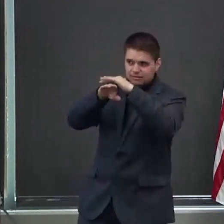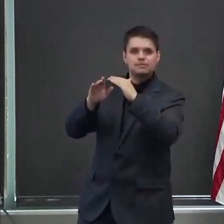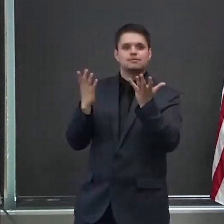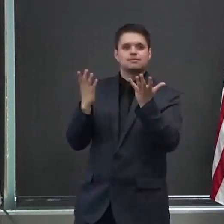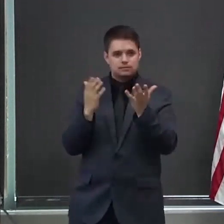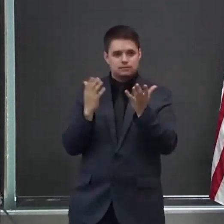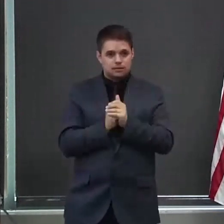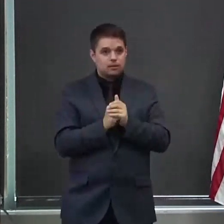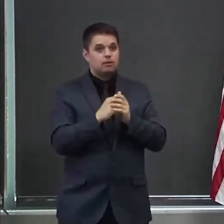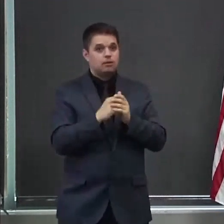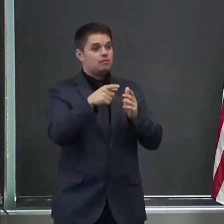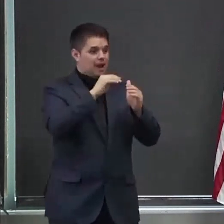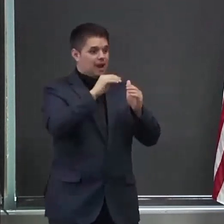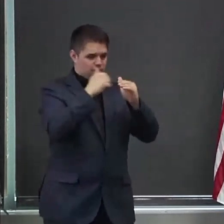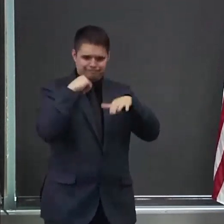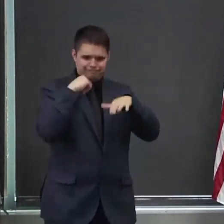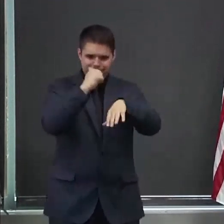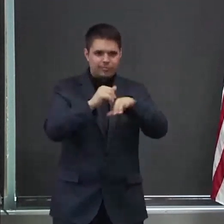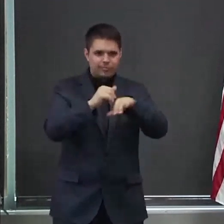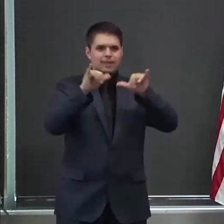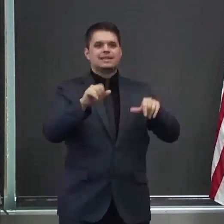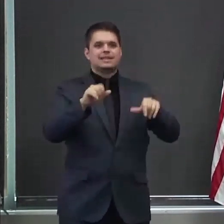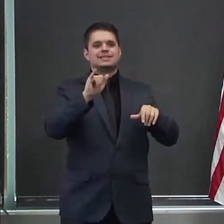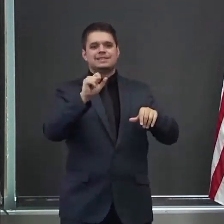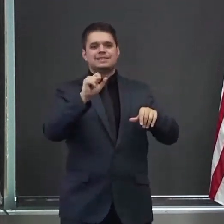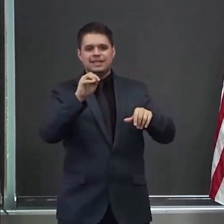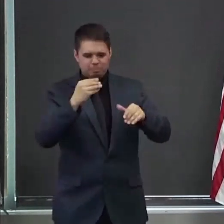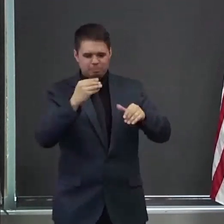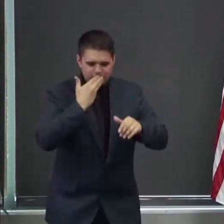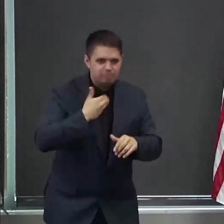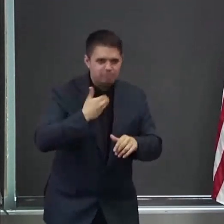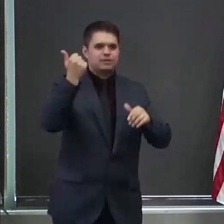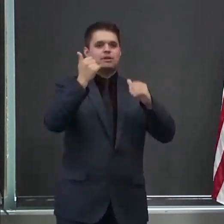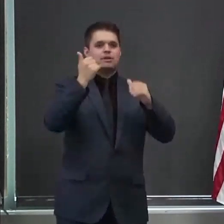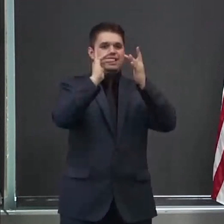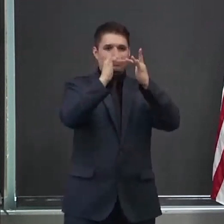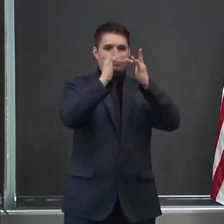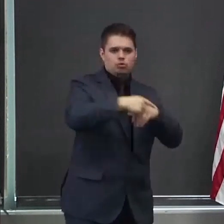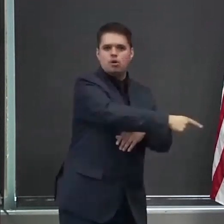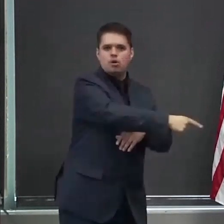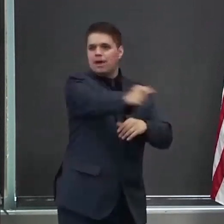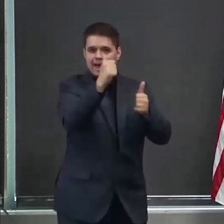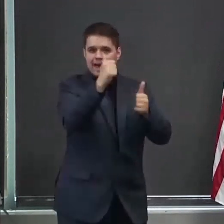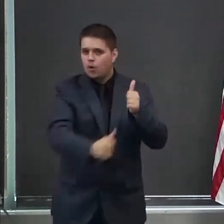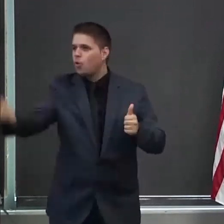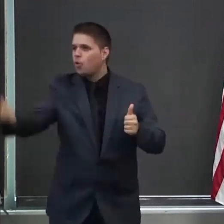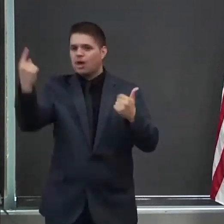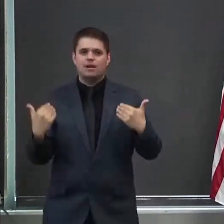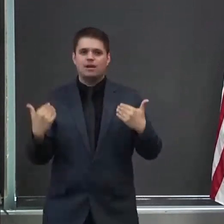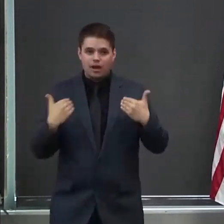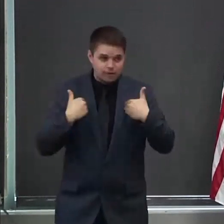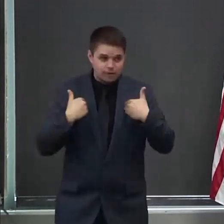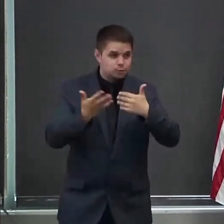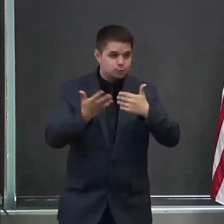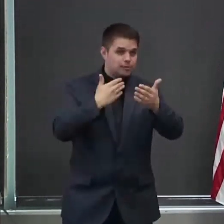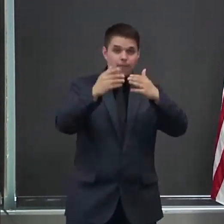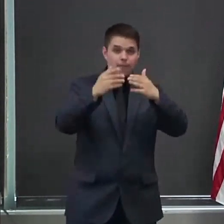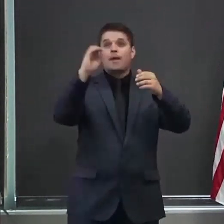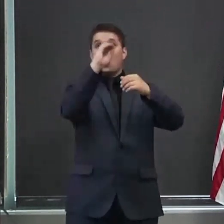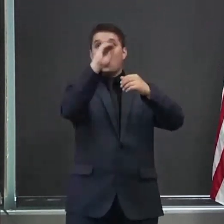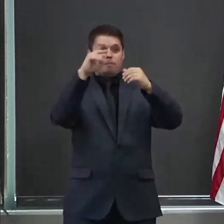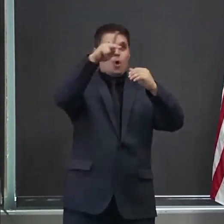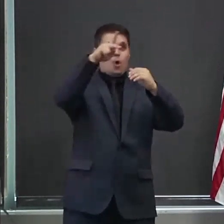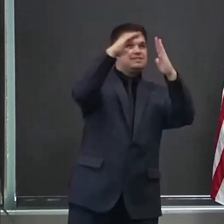system that will enable everyone, regardless of where they live in the state of Oregon, to have access to